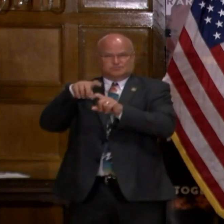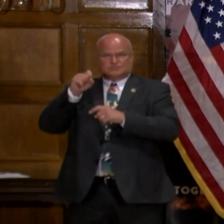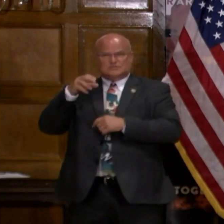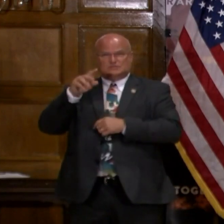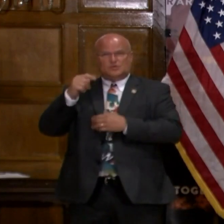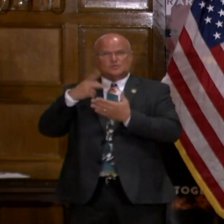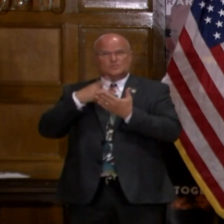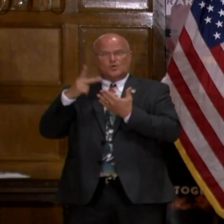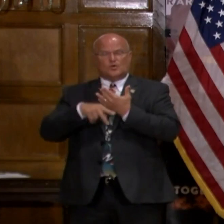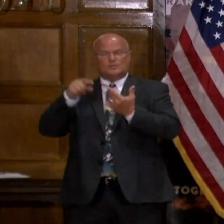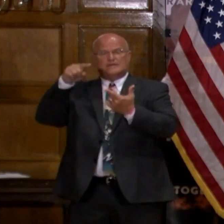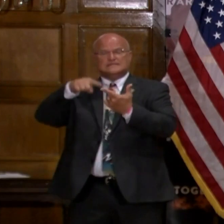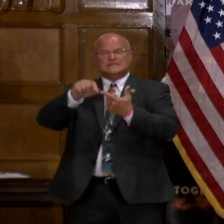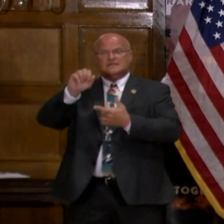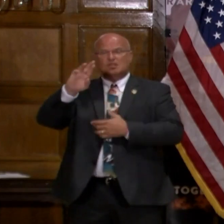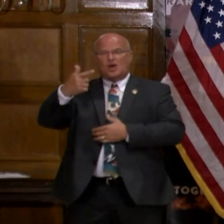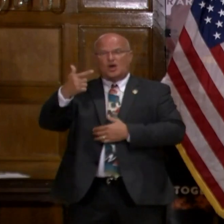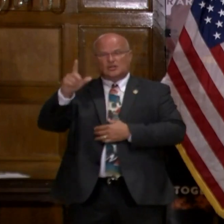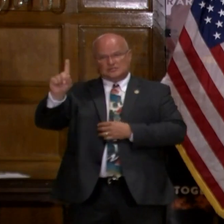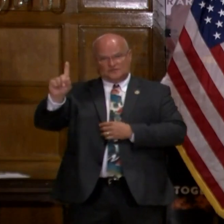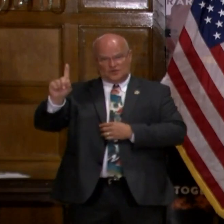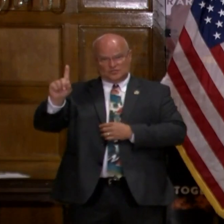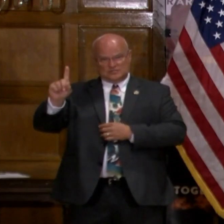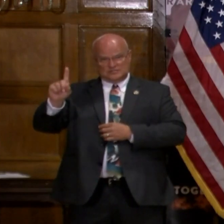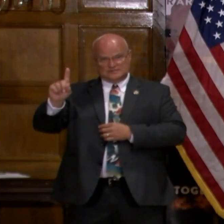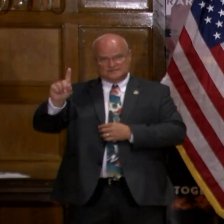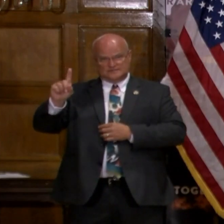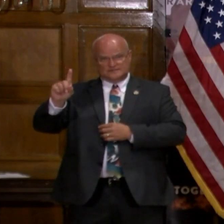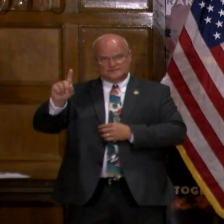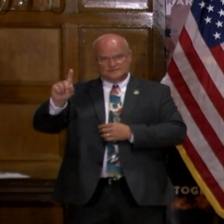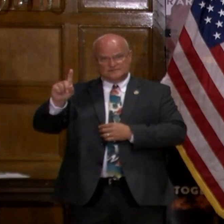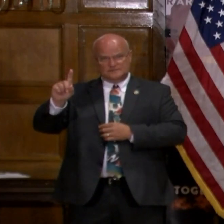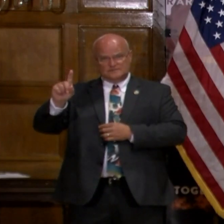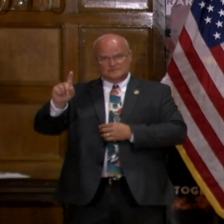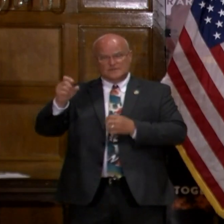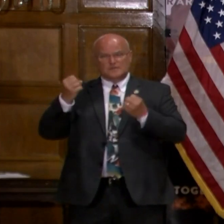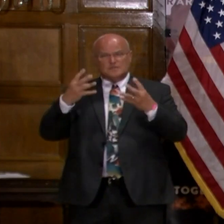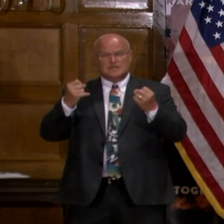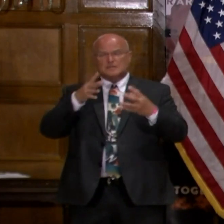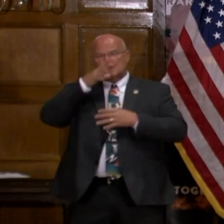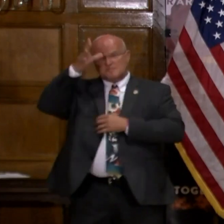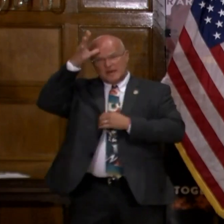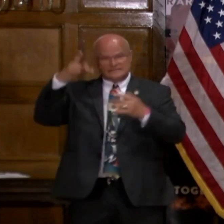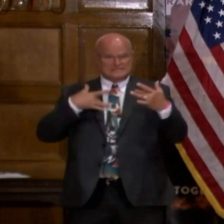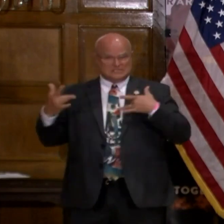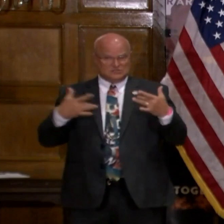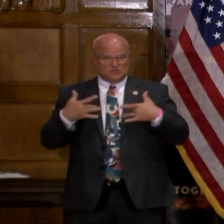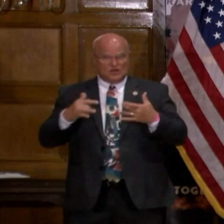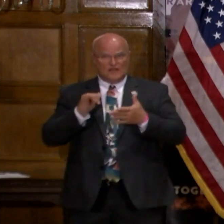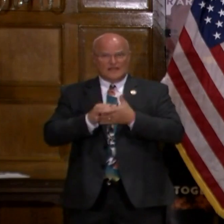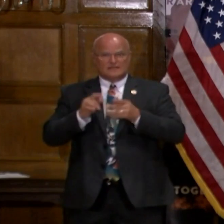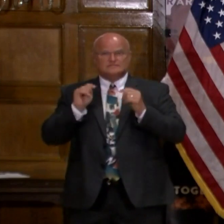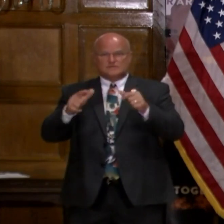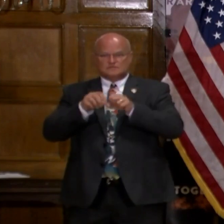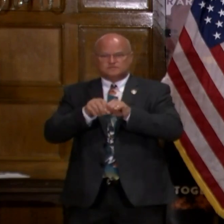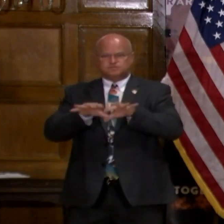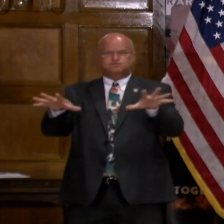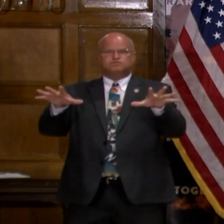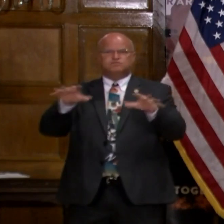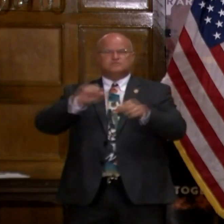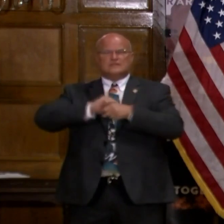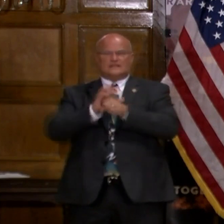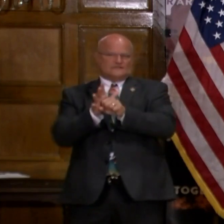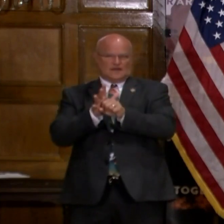program until August 1st. A lot of parents are concerned because this shows the rapid spread of the